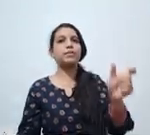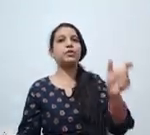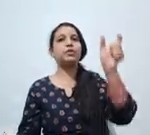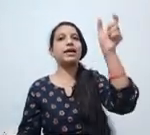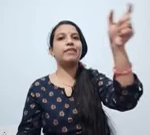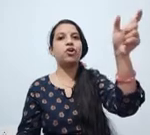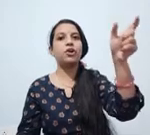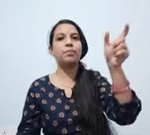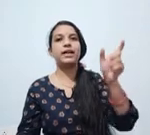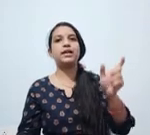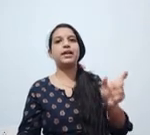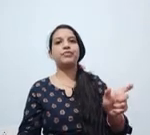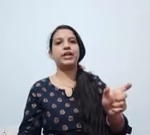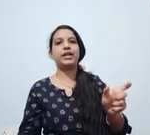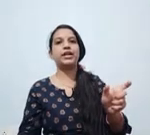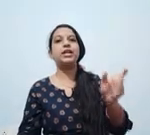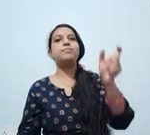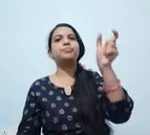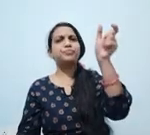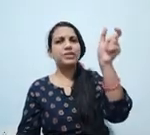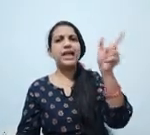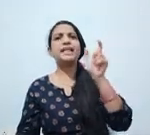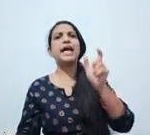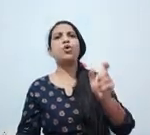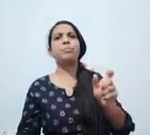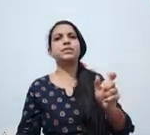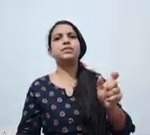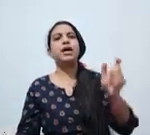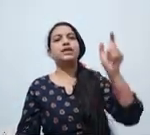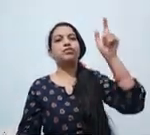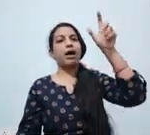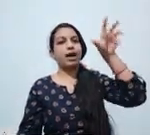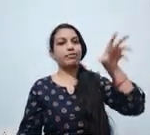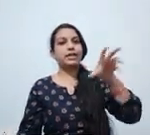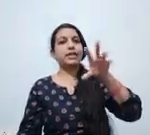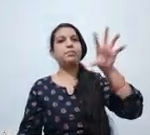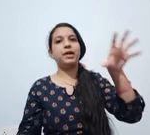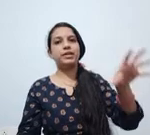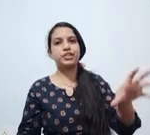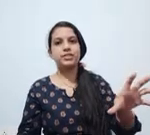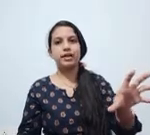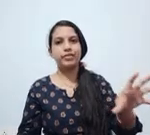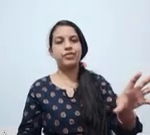between the left atrium and the left ventricle, that opens. So when the blood reaches the left